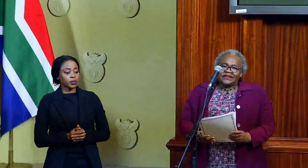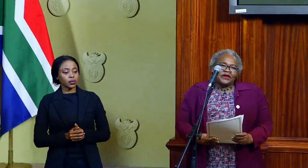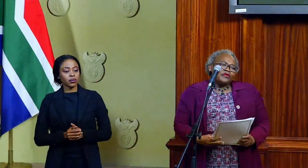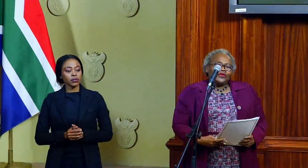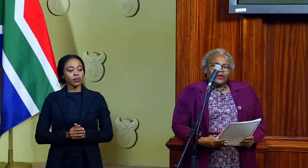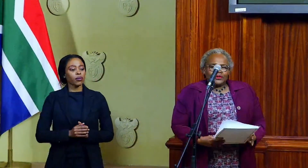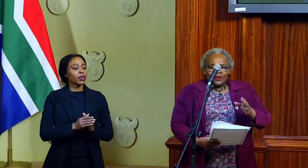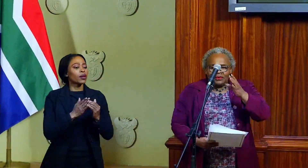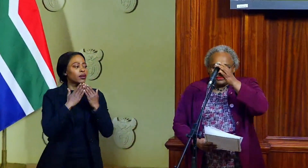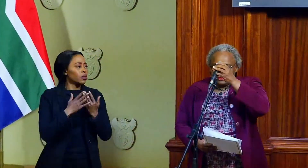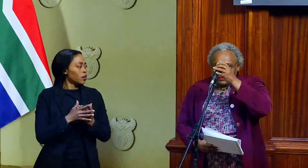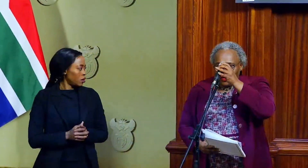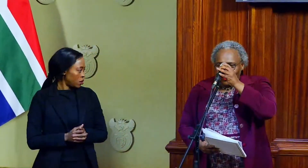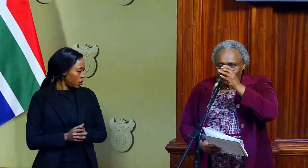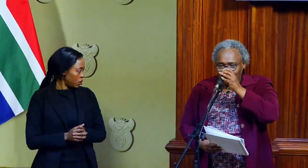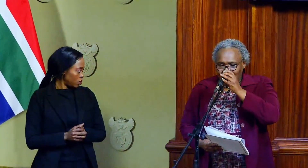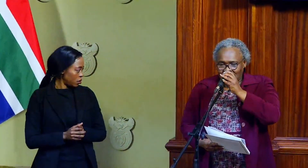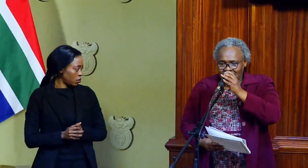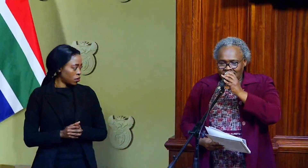Thank